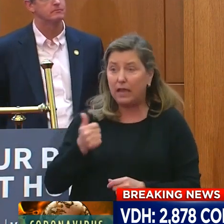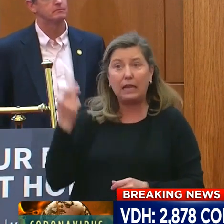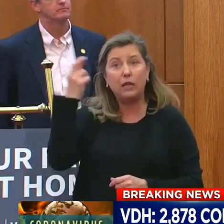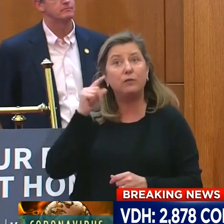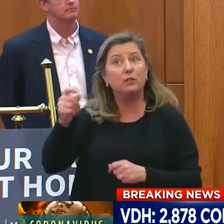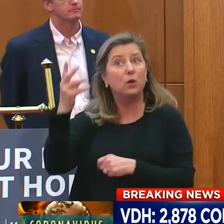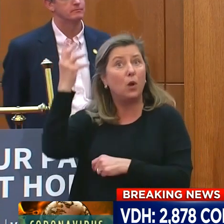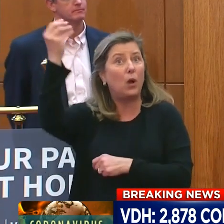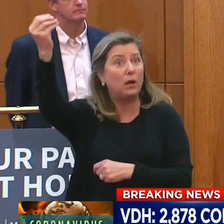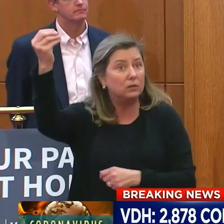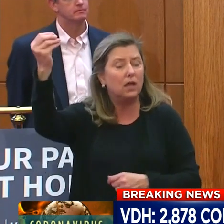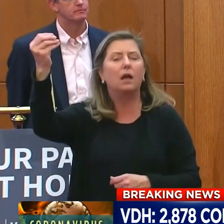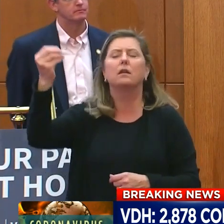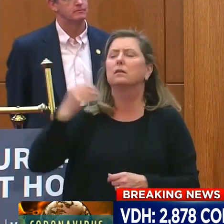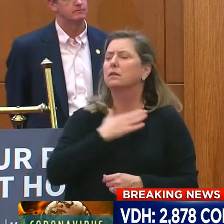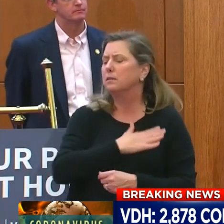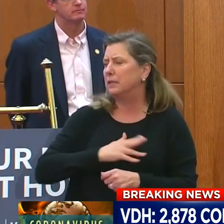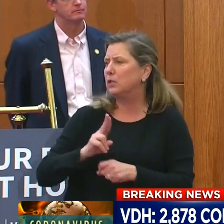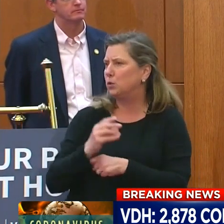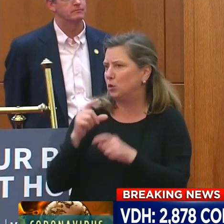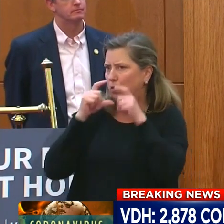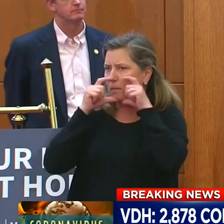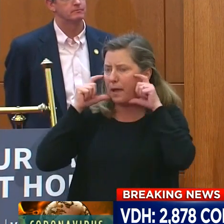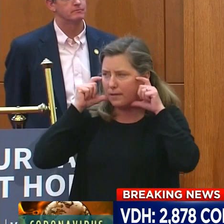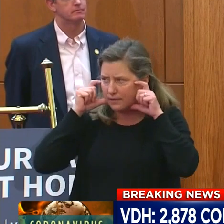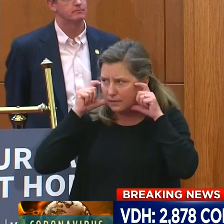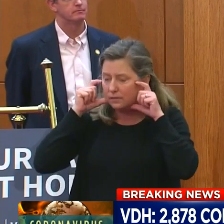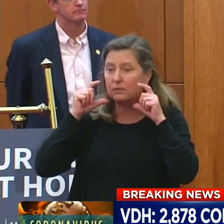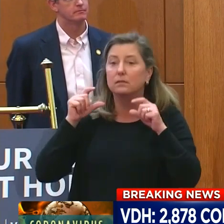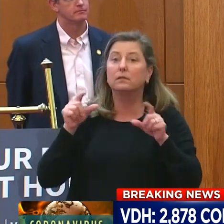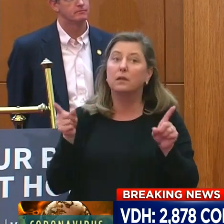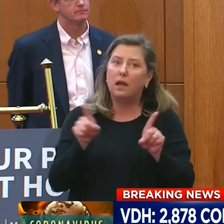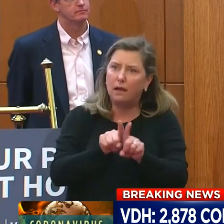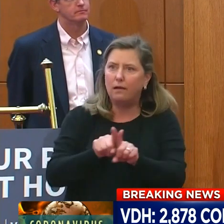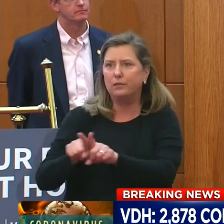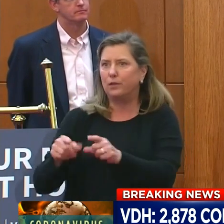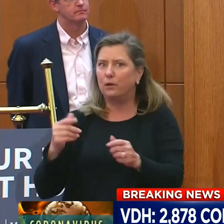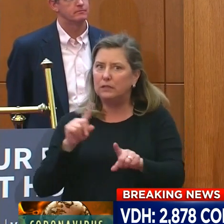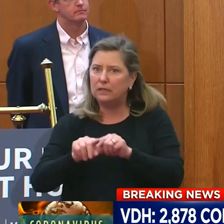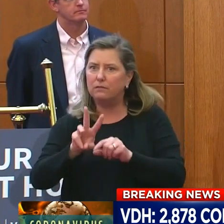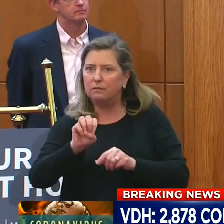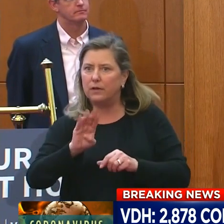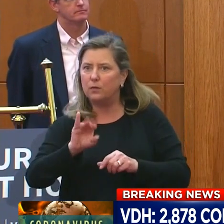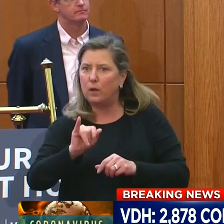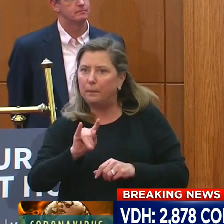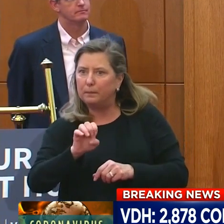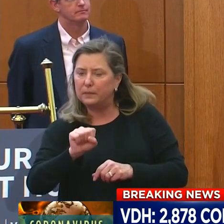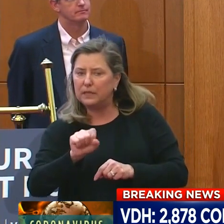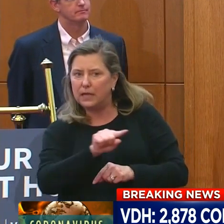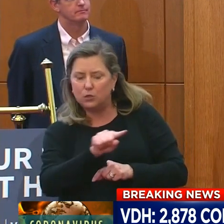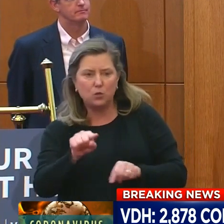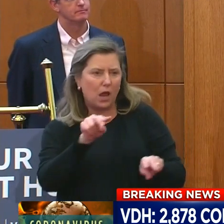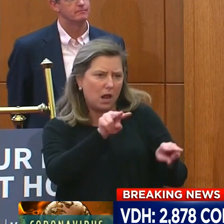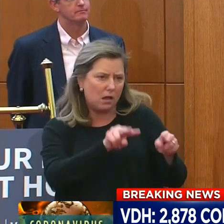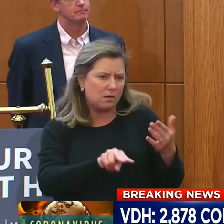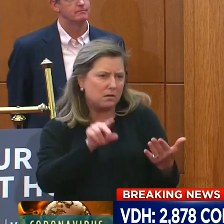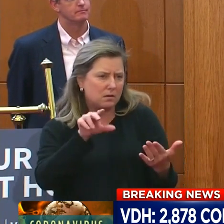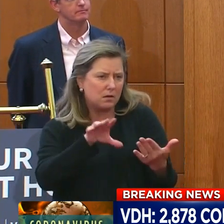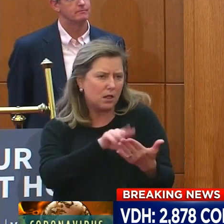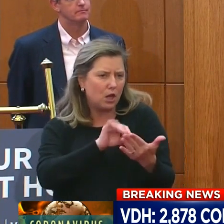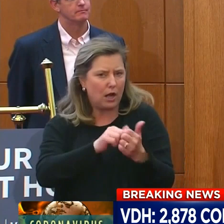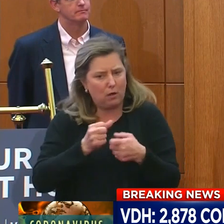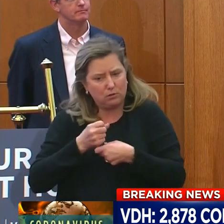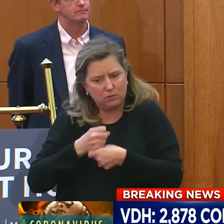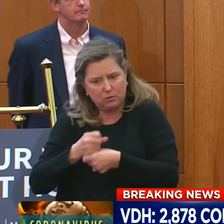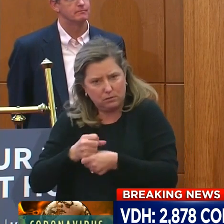of your house, to please use the mask. And there are websites where you can link up to give you